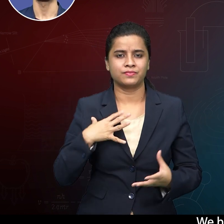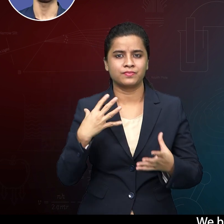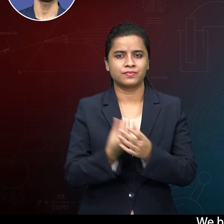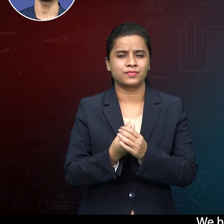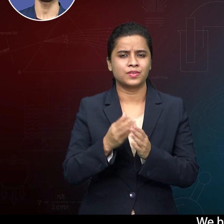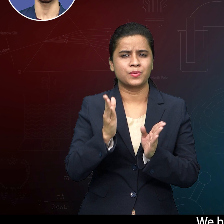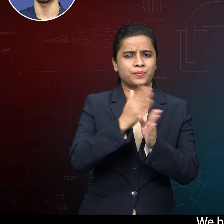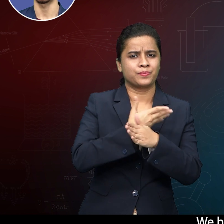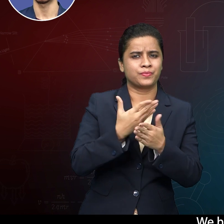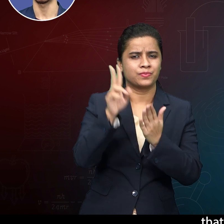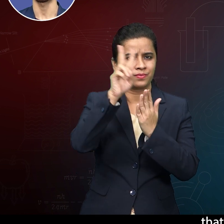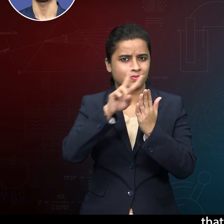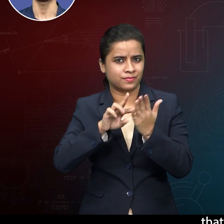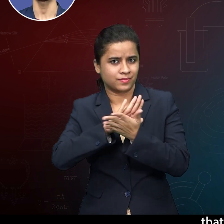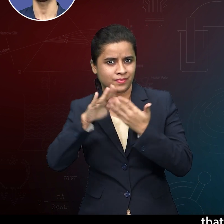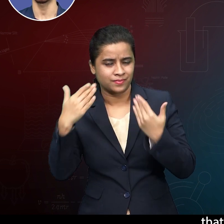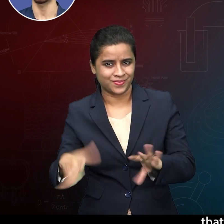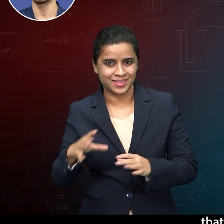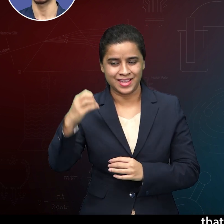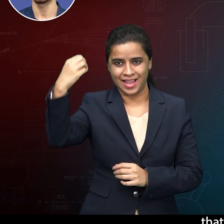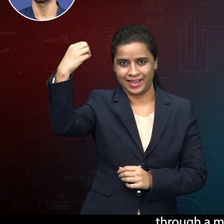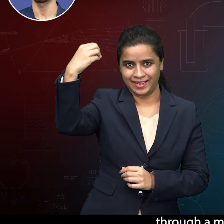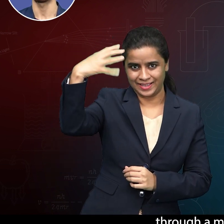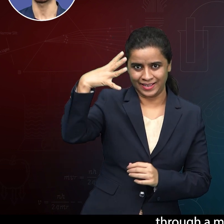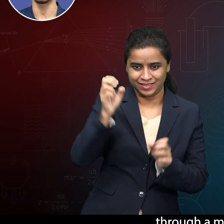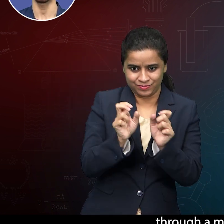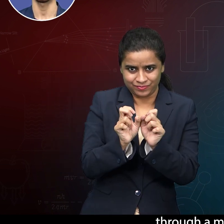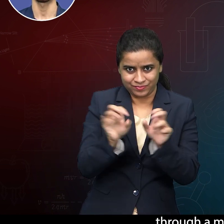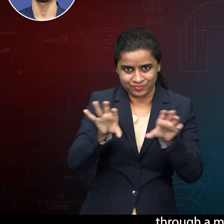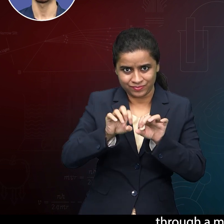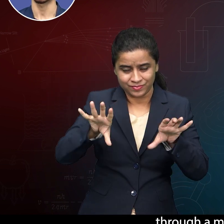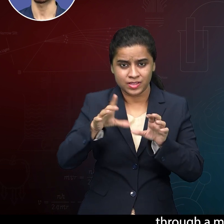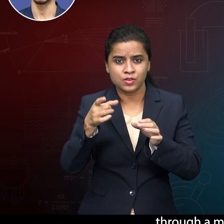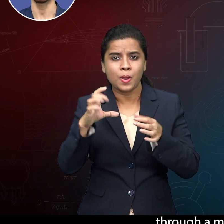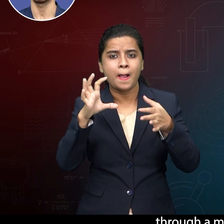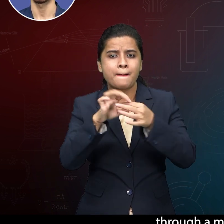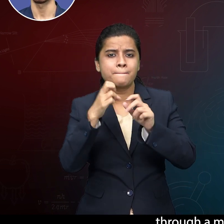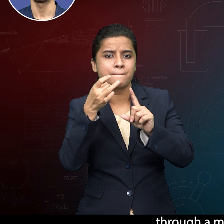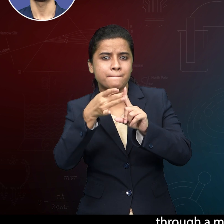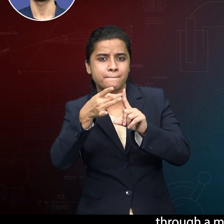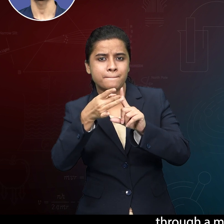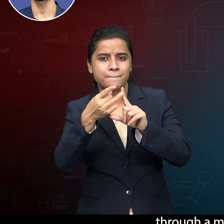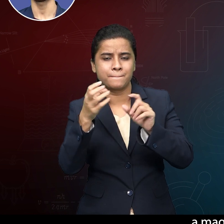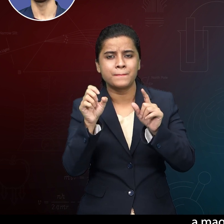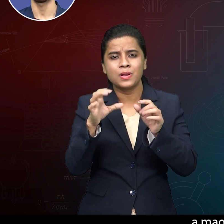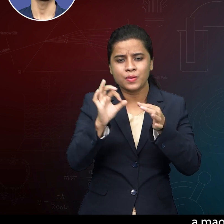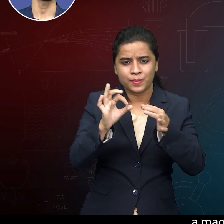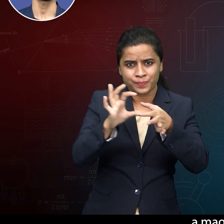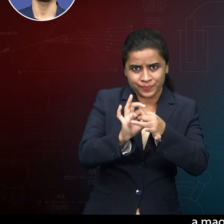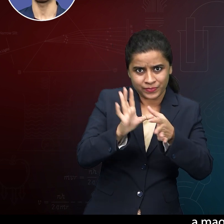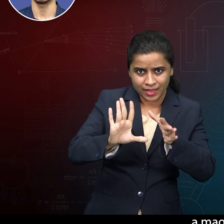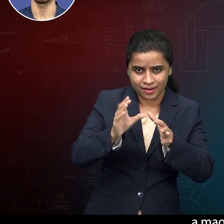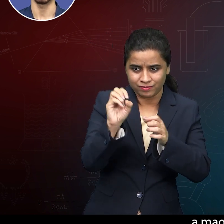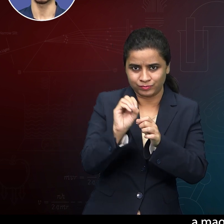We have already studied that an electric current through a metallic conductor produces a